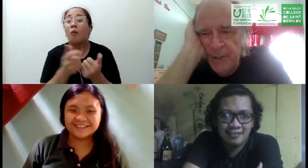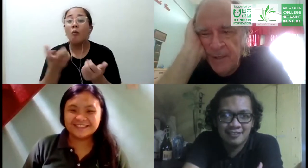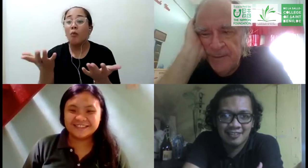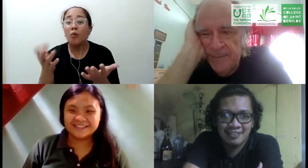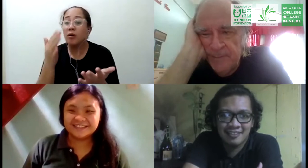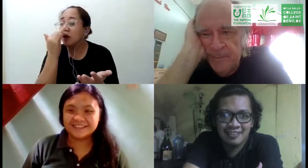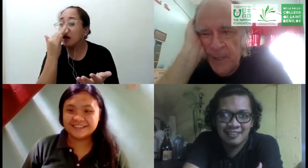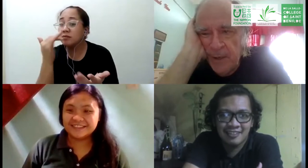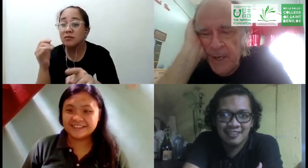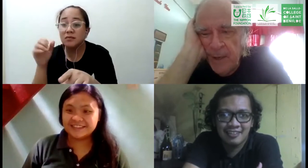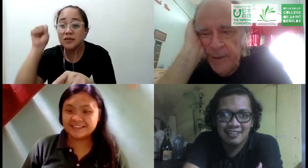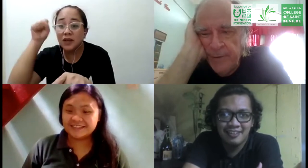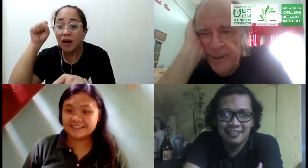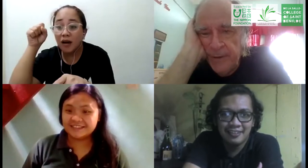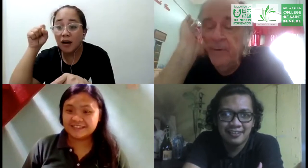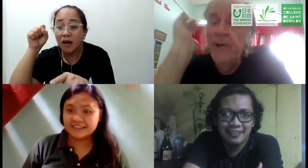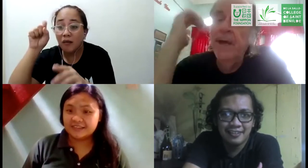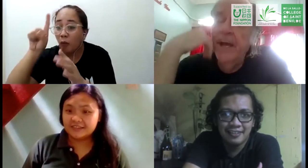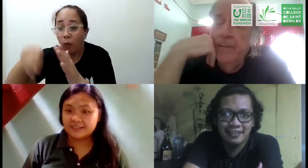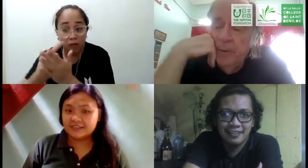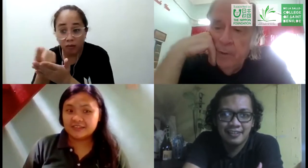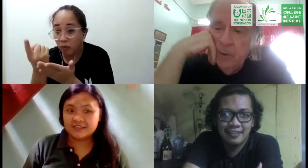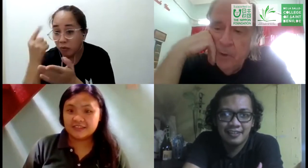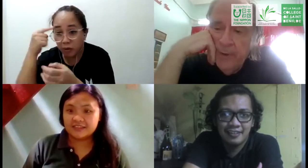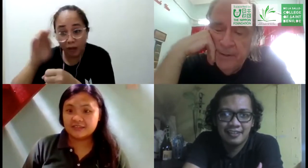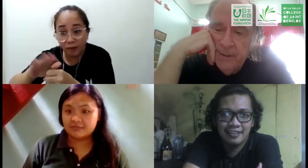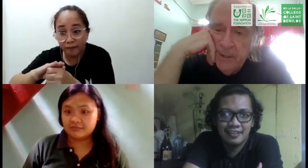Shaq? Another hour? You think you able to arrange